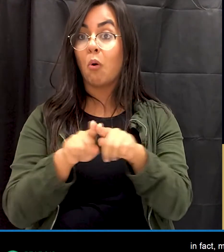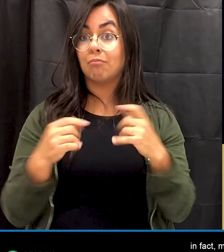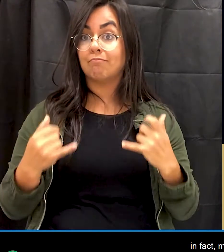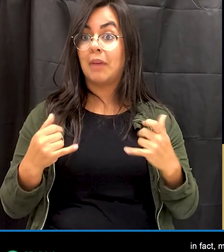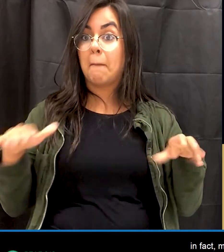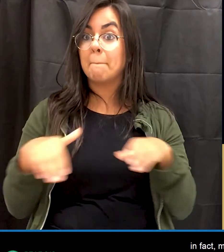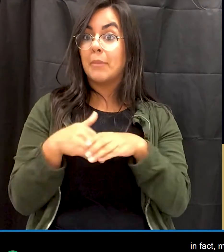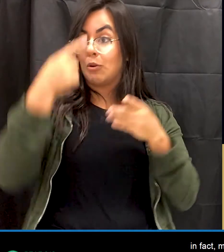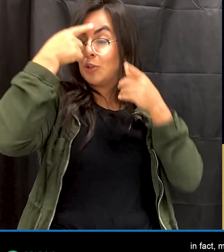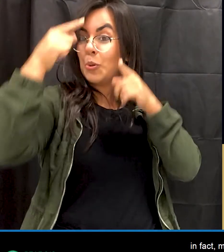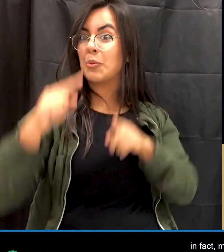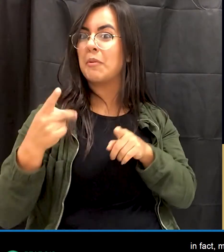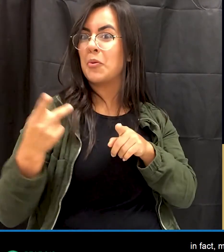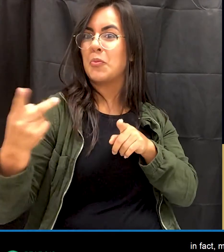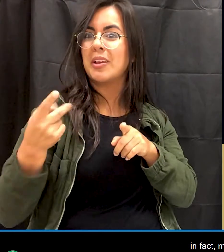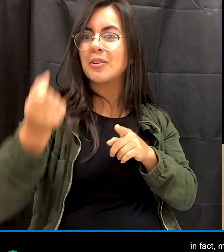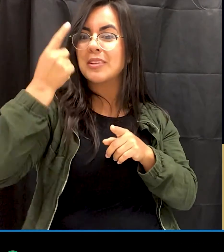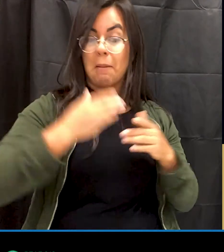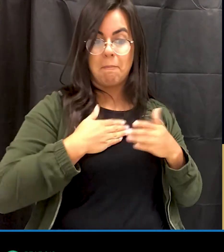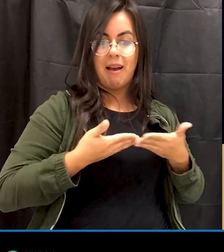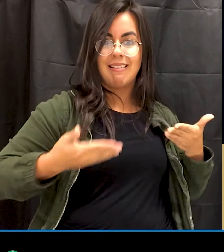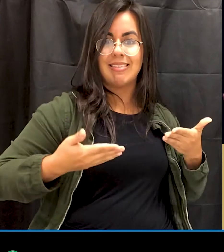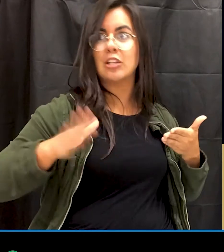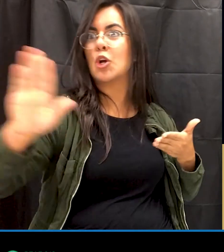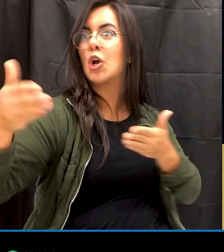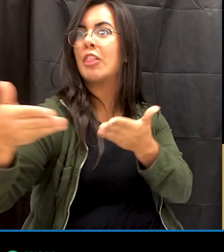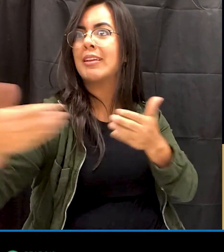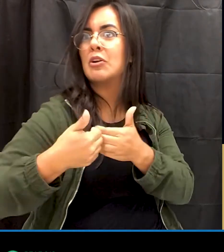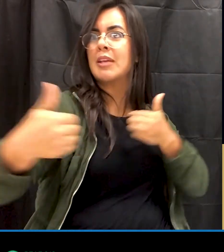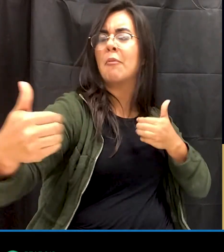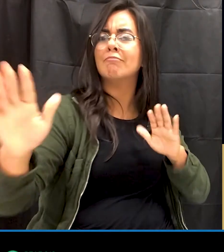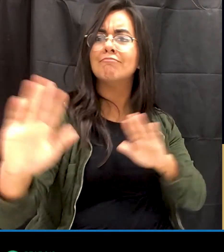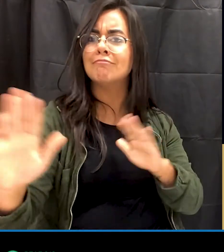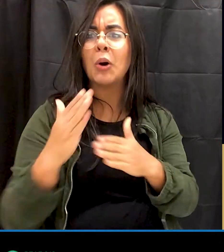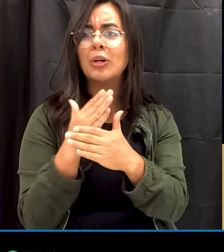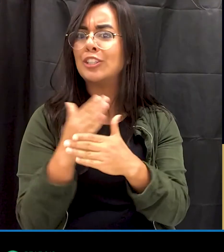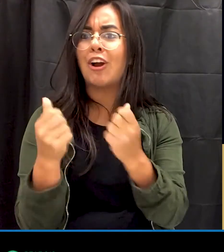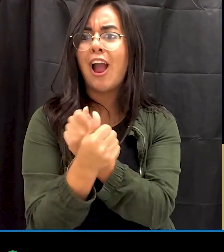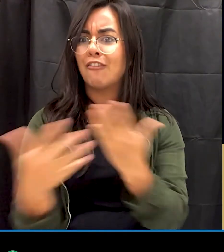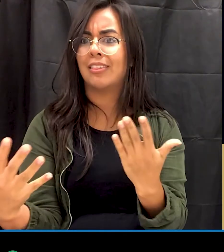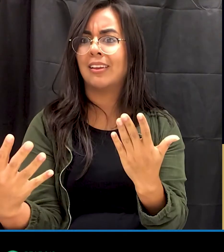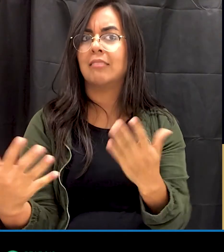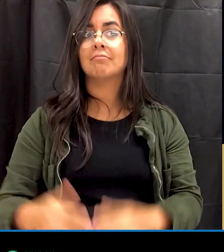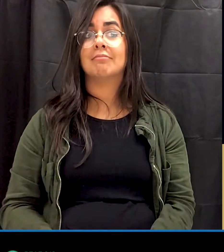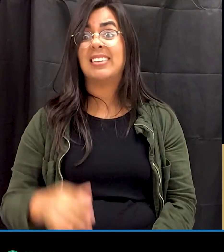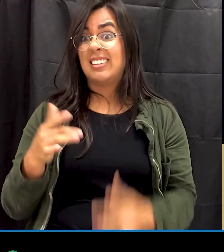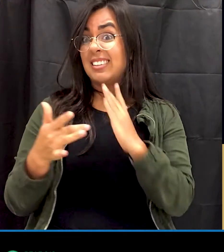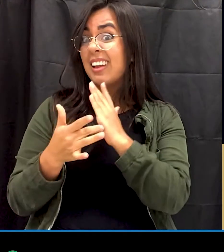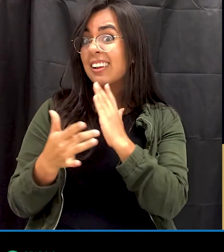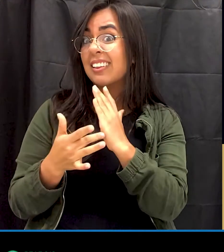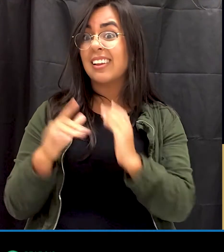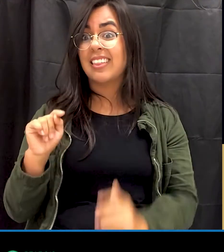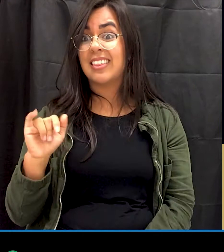mine. In fact, my name is on the title of the minivan. So technically it is my minivan, but she drives it all the time. So is it her minivan or is it my minivan?